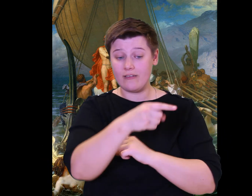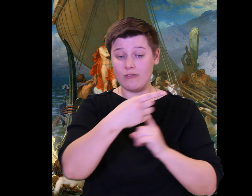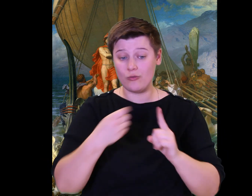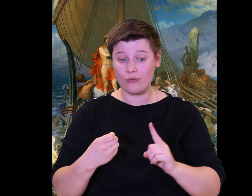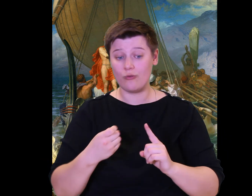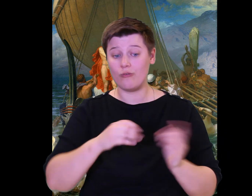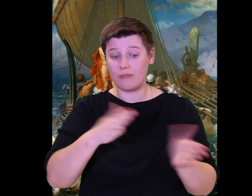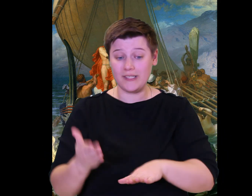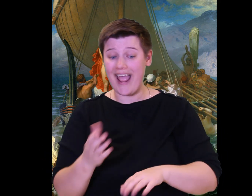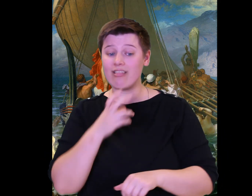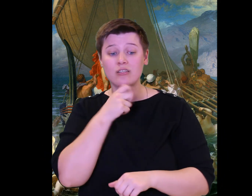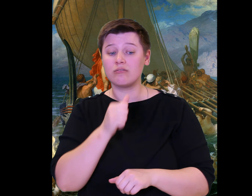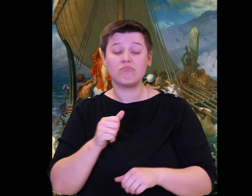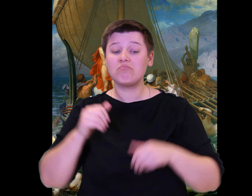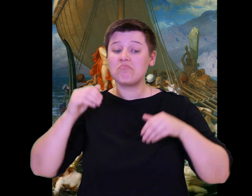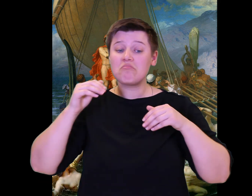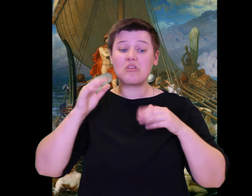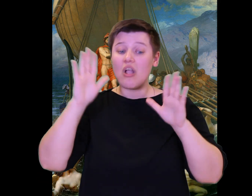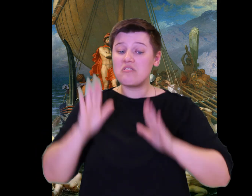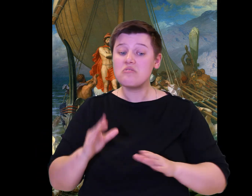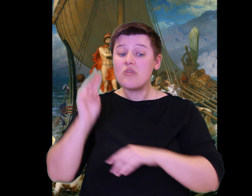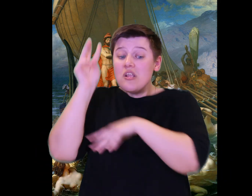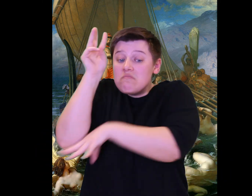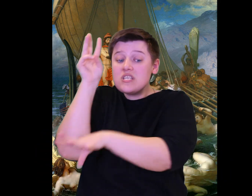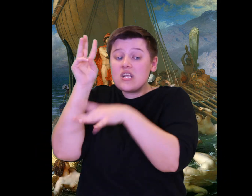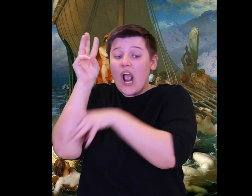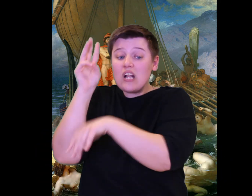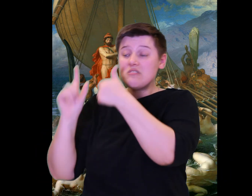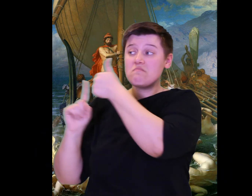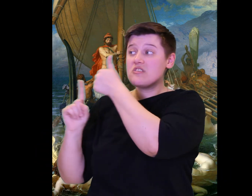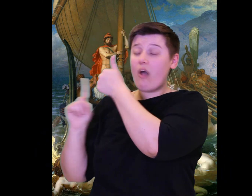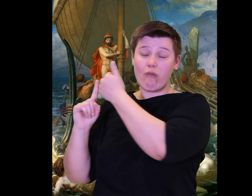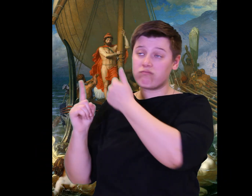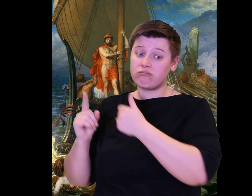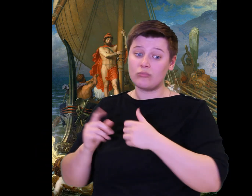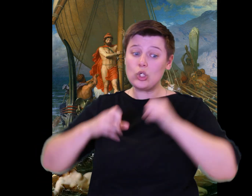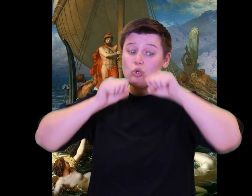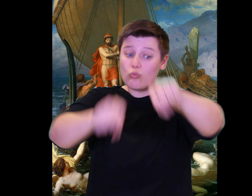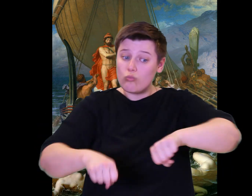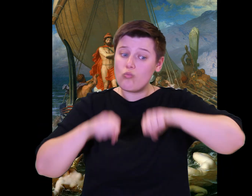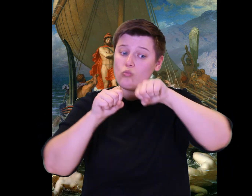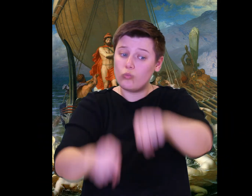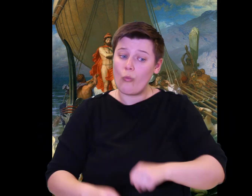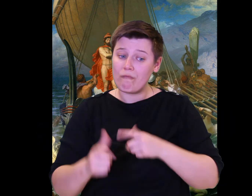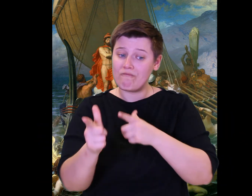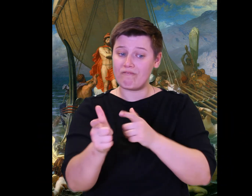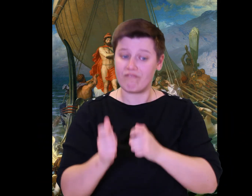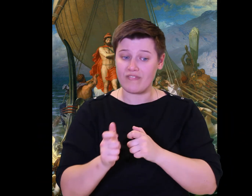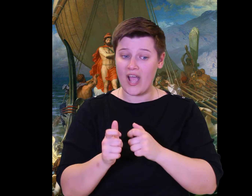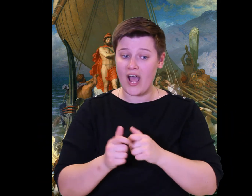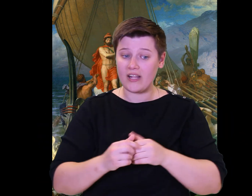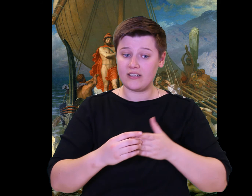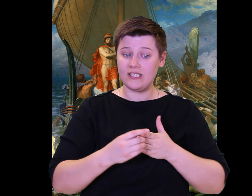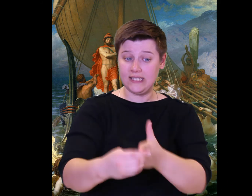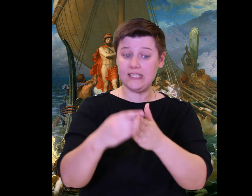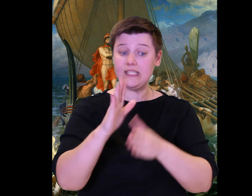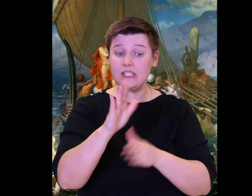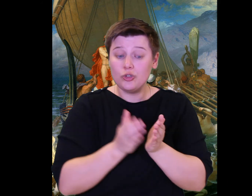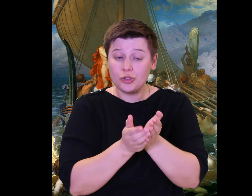whales. No sailors ever pass that way unharmed. She snatches one man with each mouth